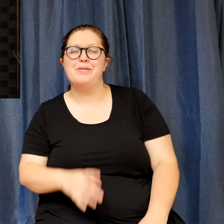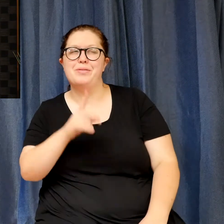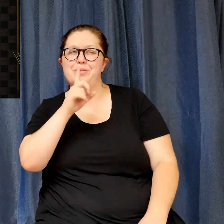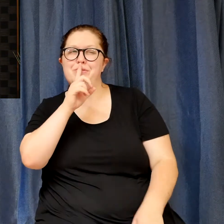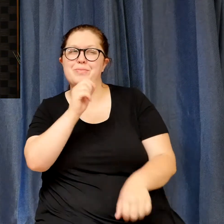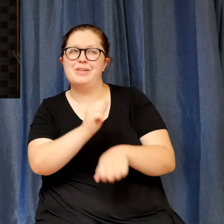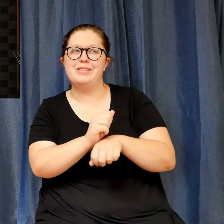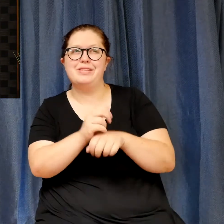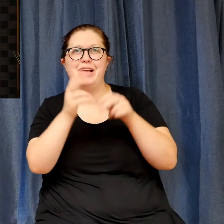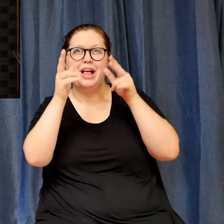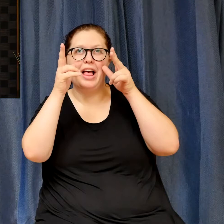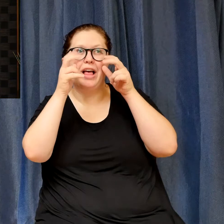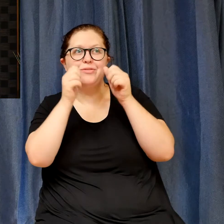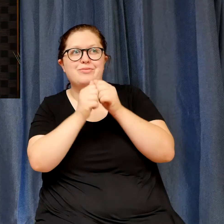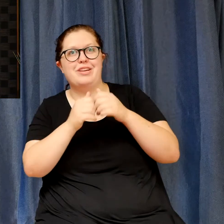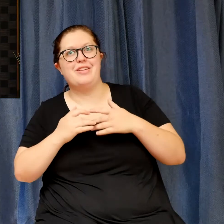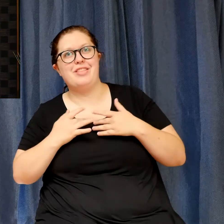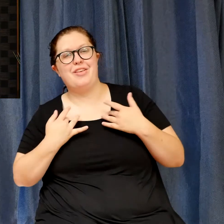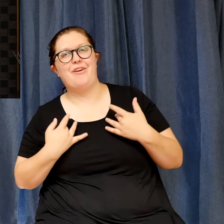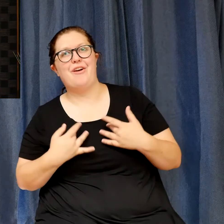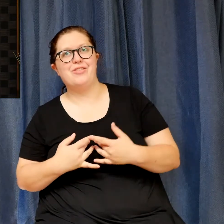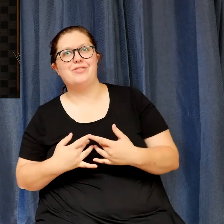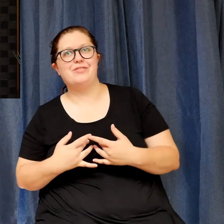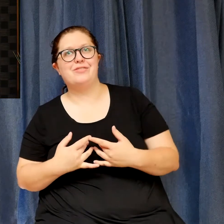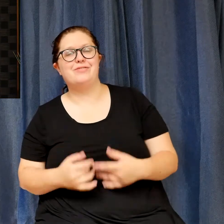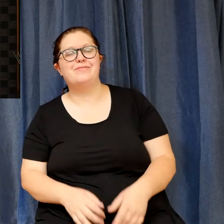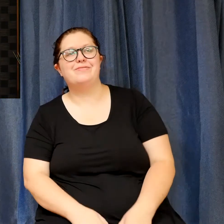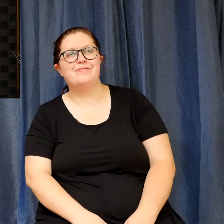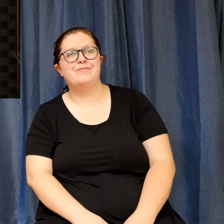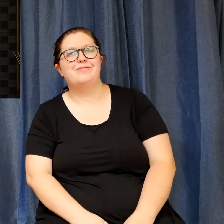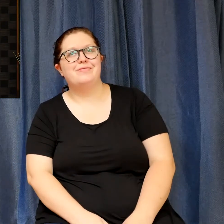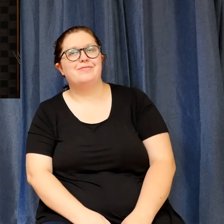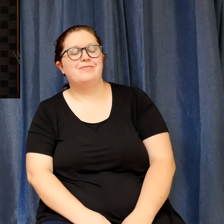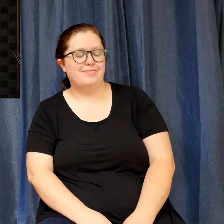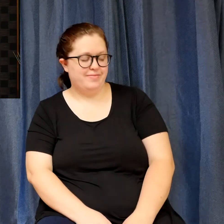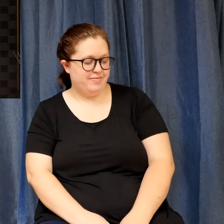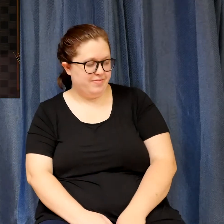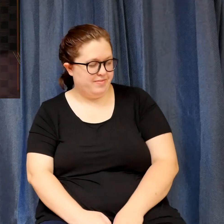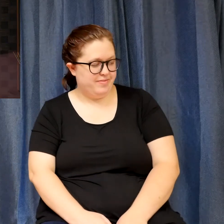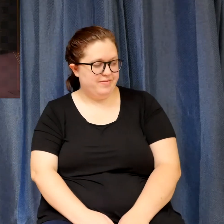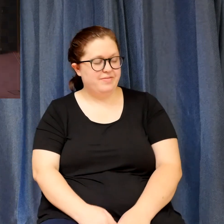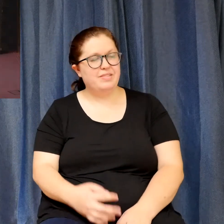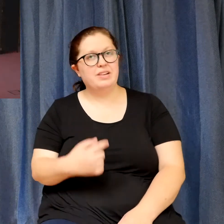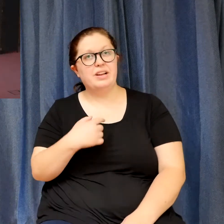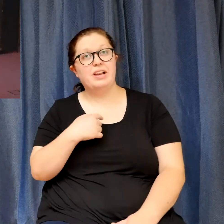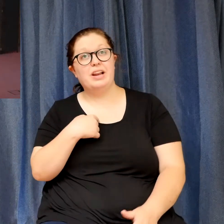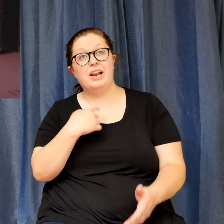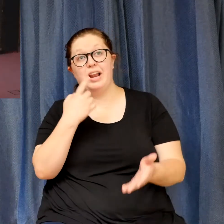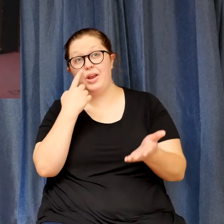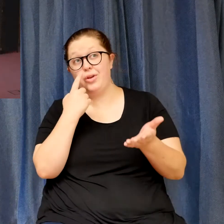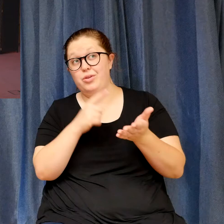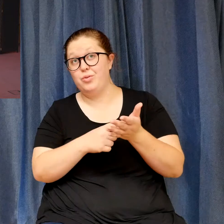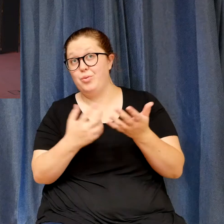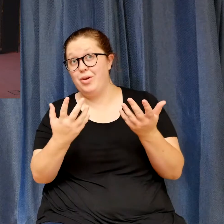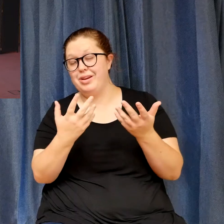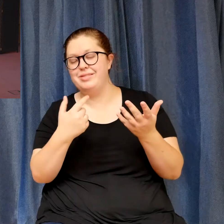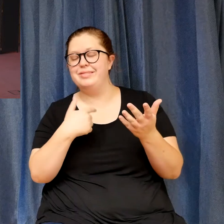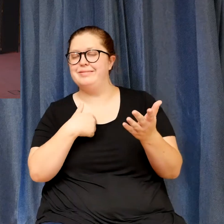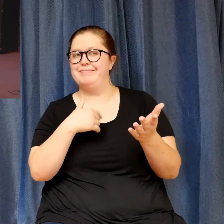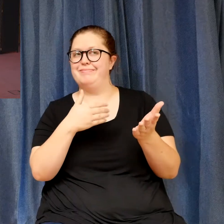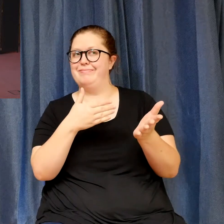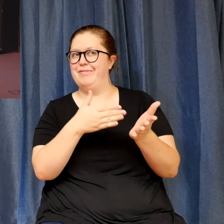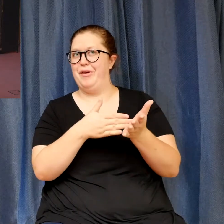ear, with the ear of the heart. And what I noticed is I did that